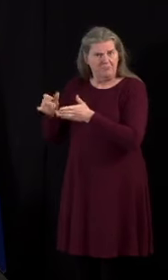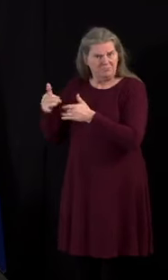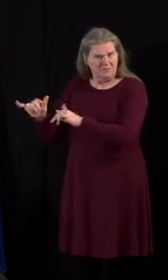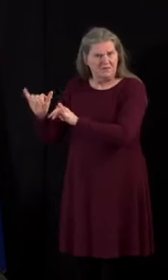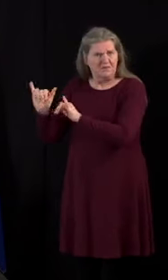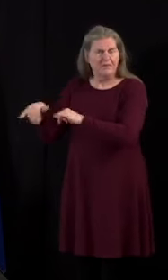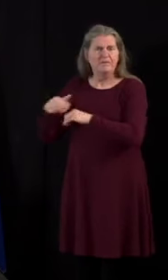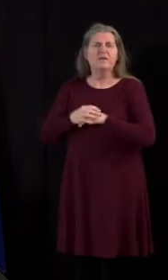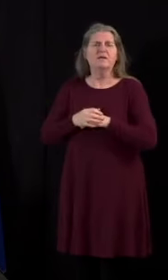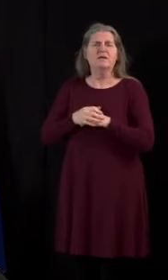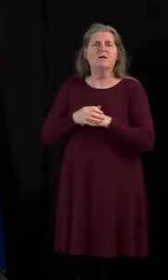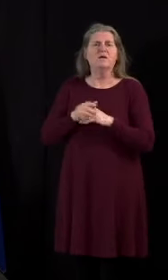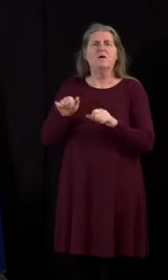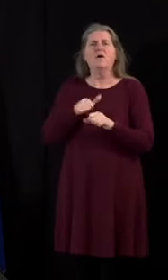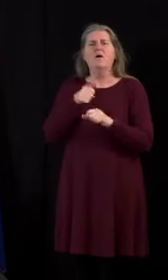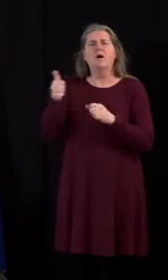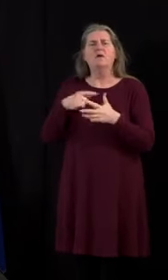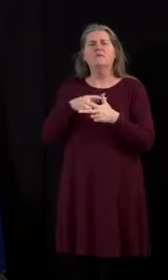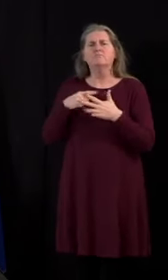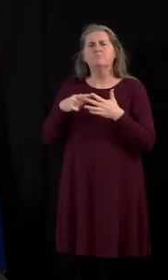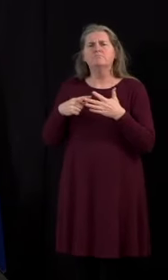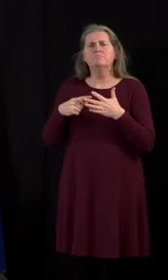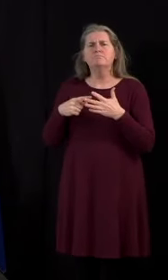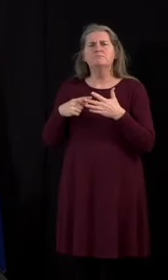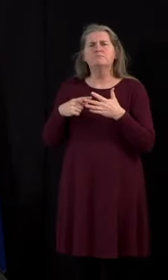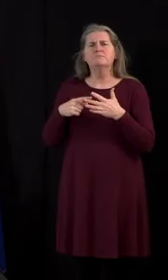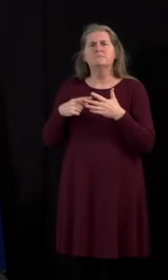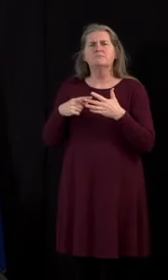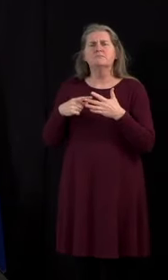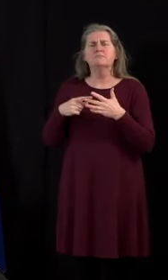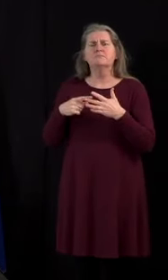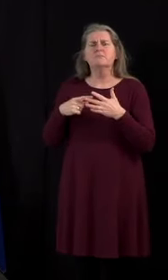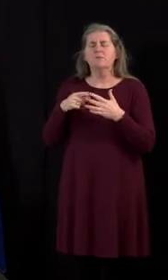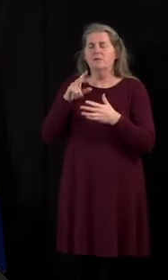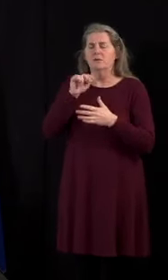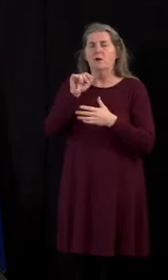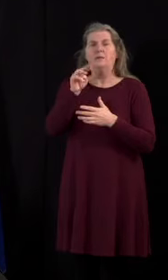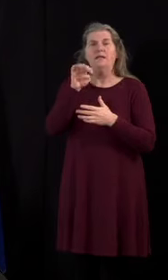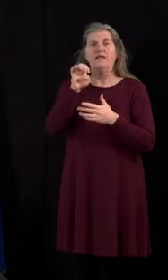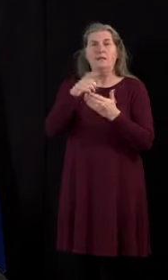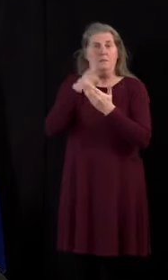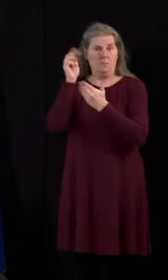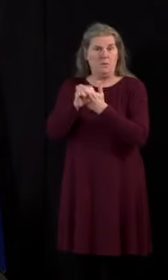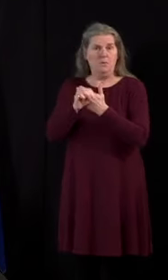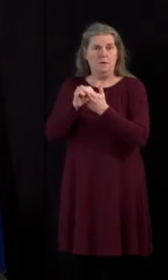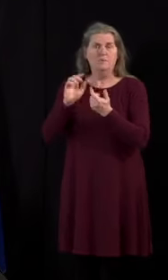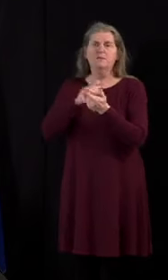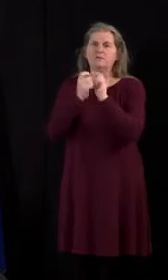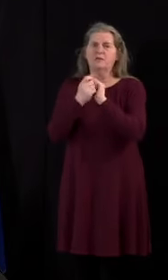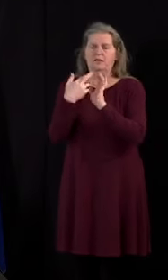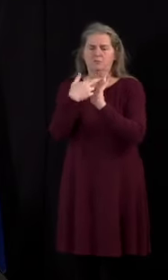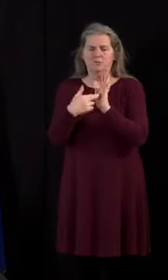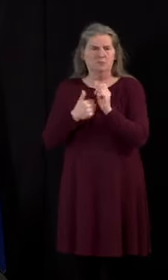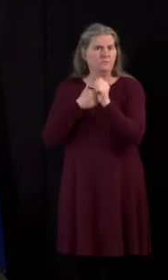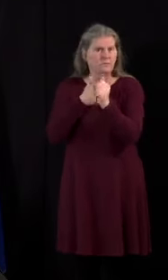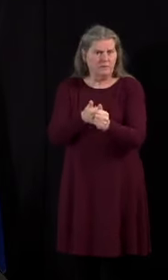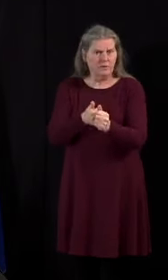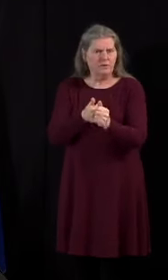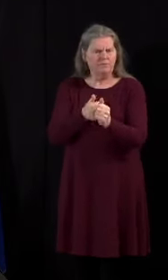We changed the terms of the Yukon nominee program criteria to